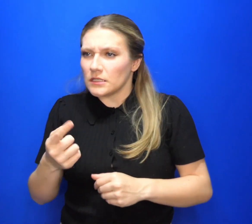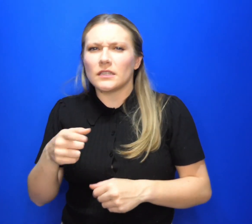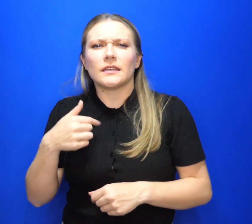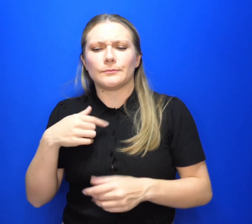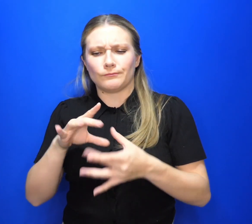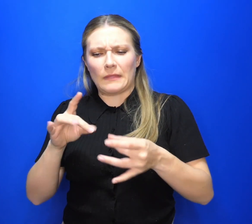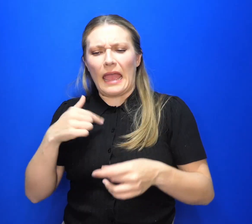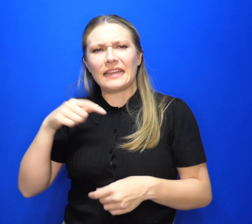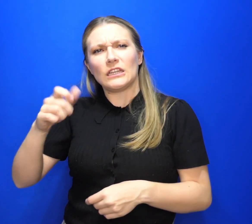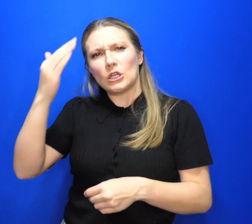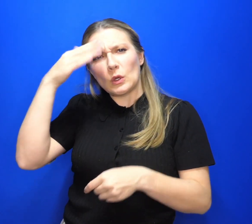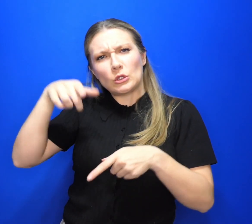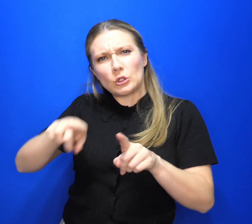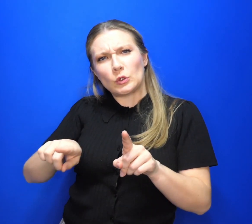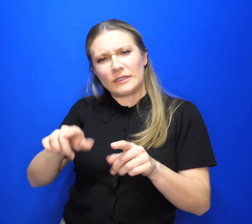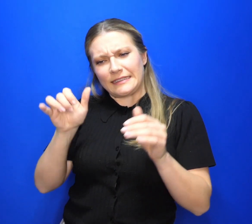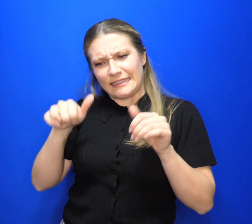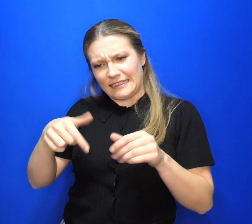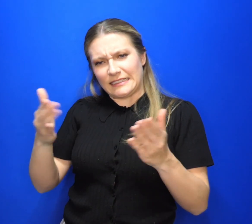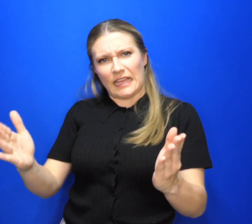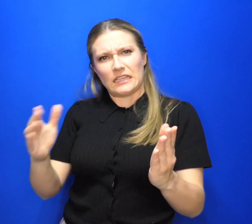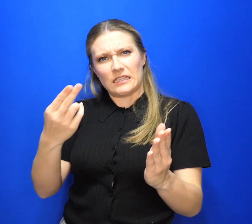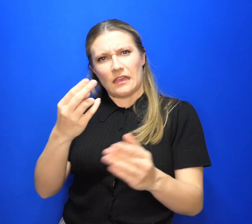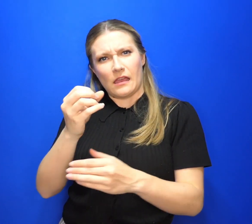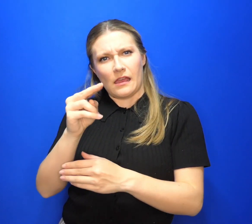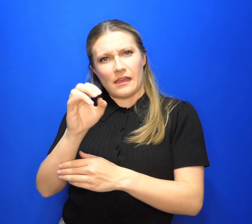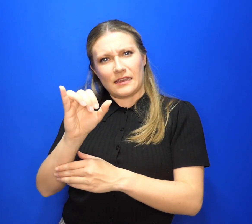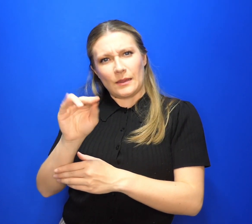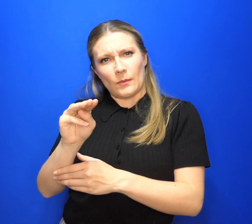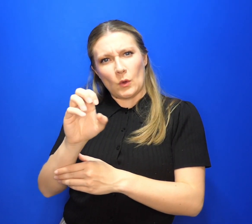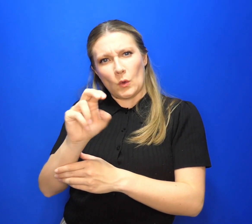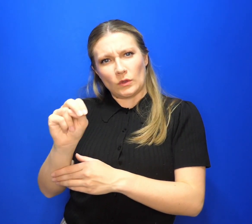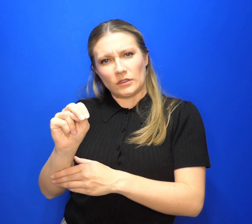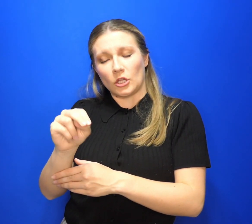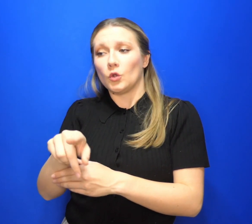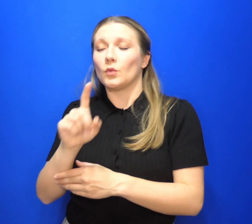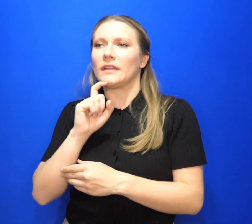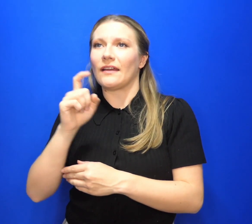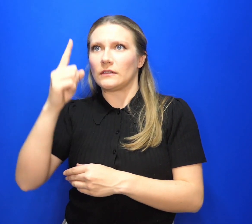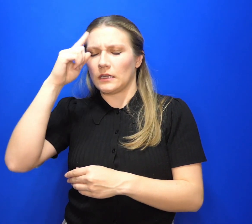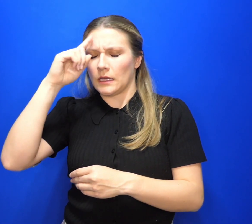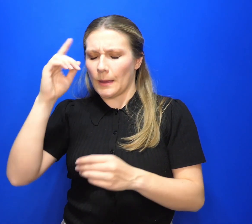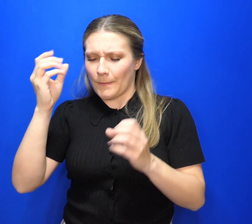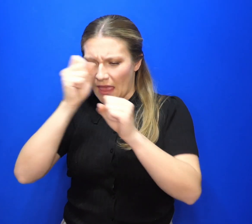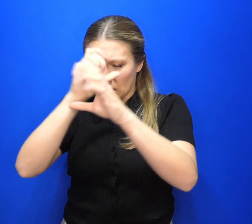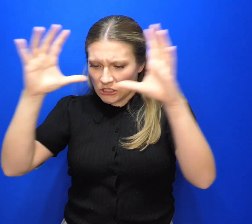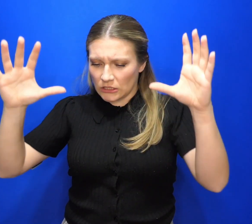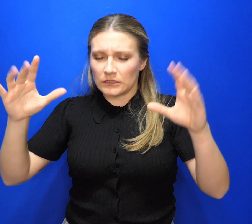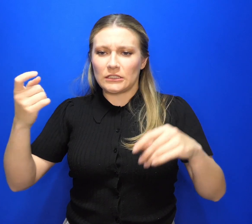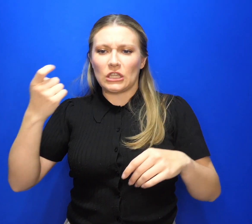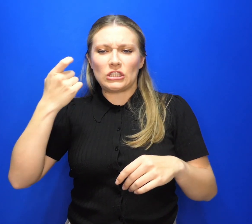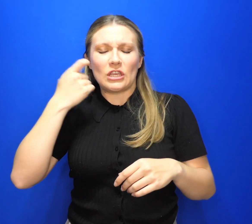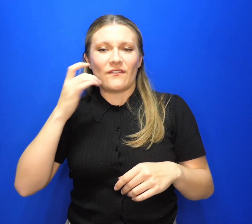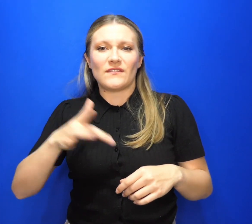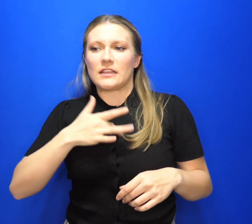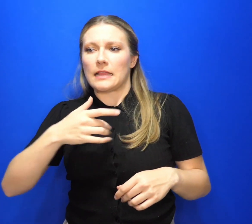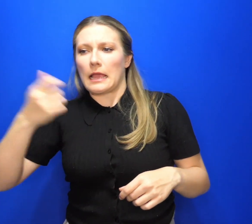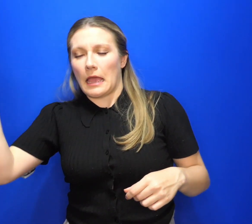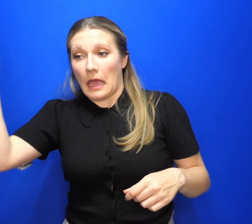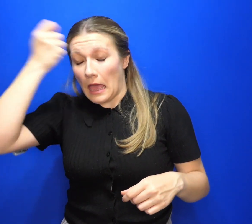know during the honeymoon stage? You really have to put yourself in the position of a person who's just been whacked over the head with a shovel